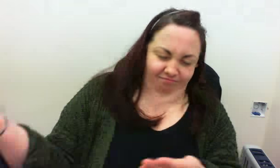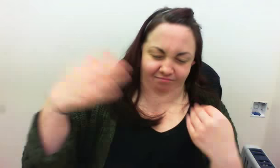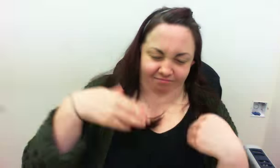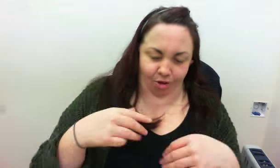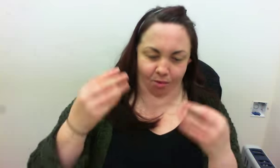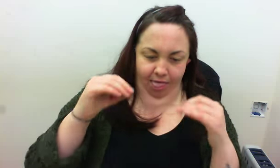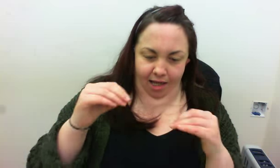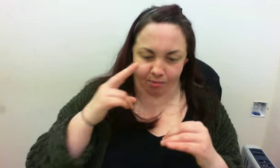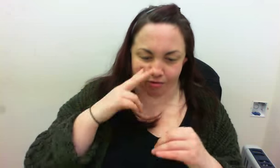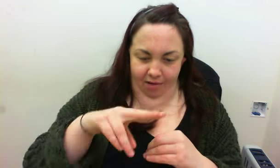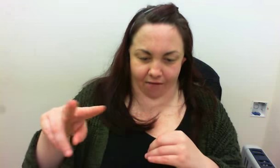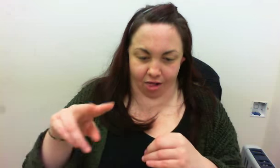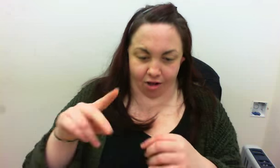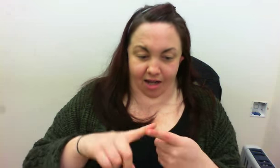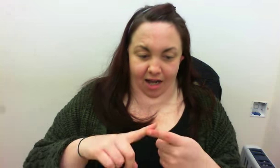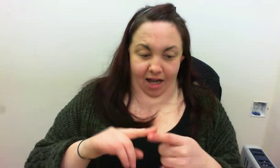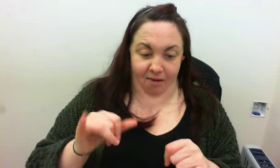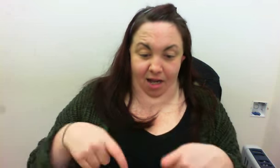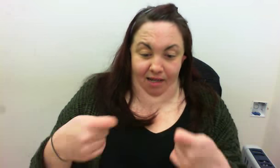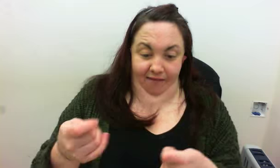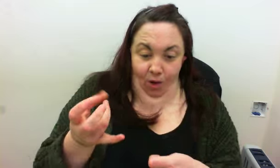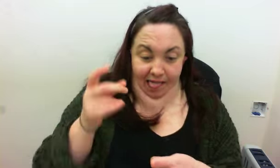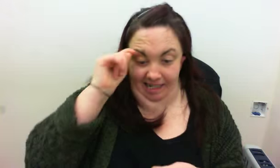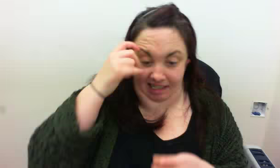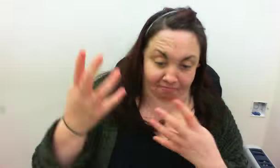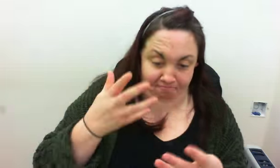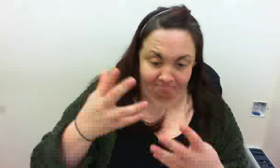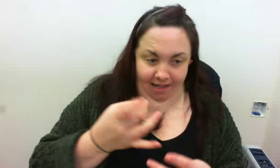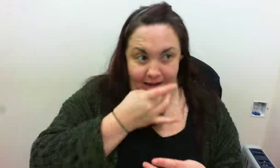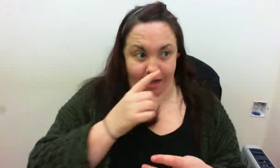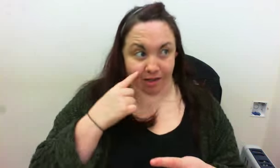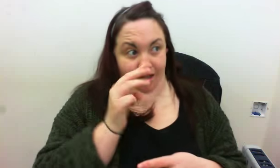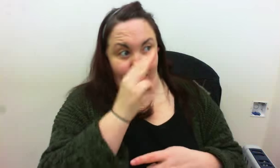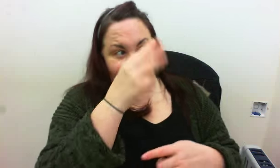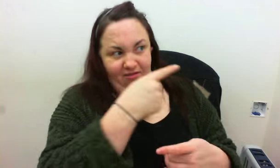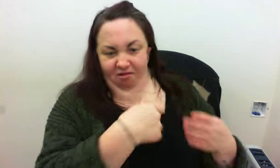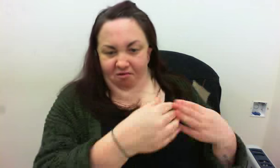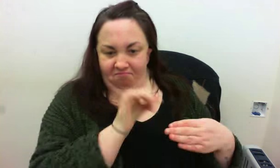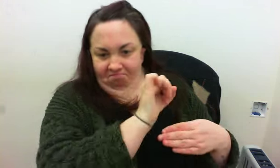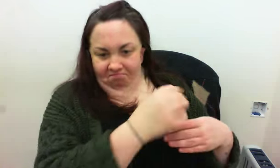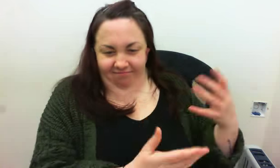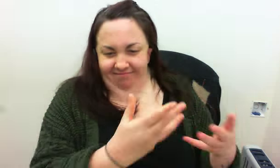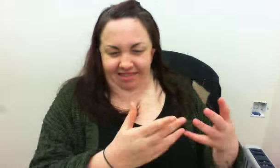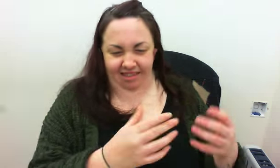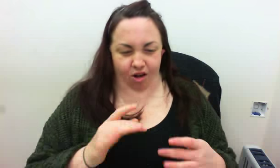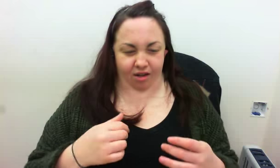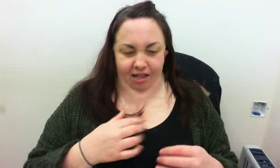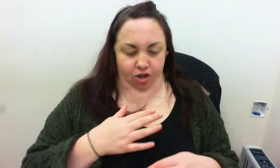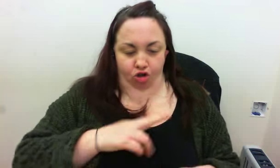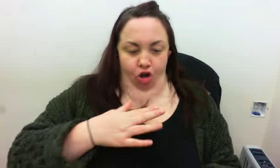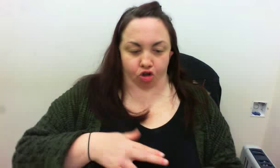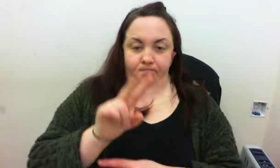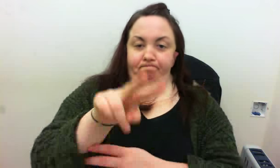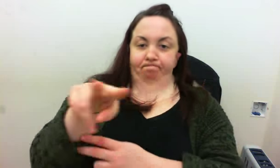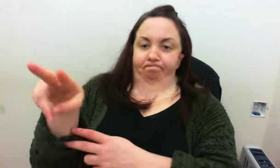exhibition. So we might give a little tester. If they look at the picture, we might ask them a question if they sign it back. So it's not just coming to see the picture, but it's, you